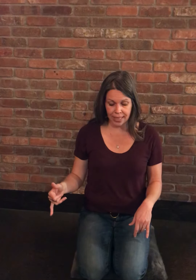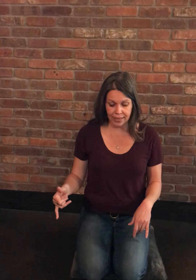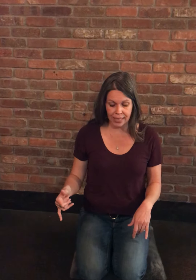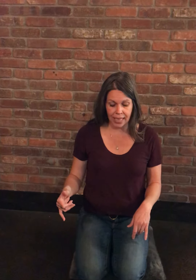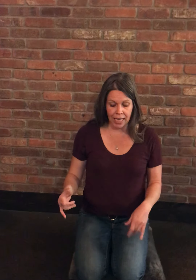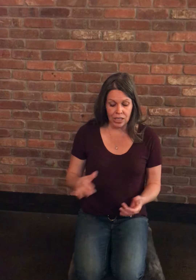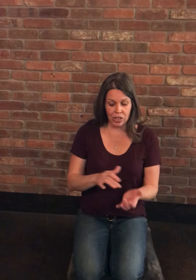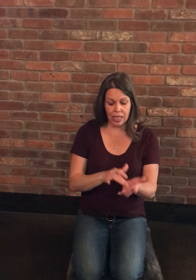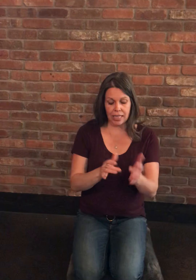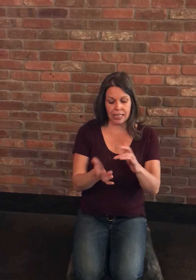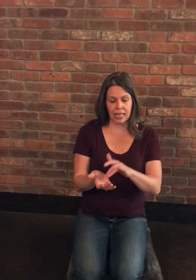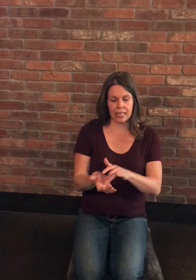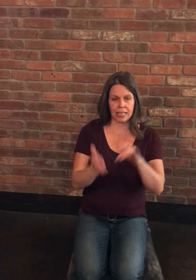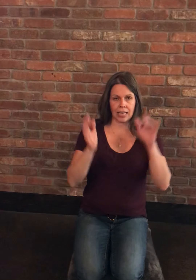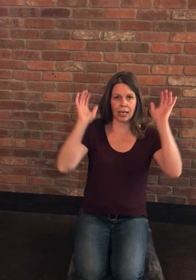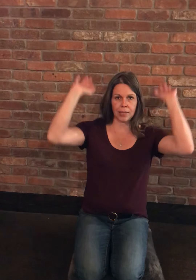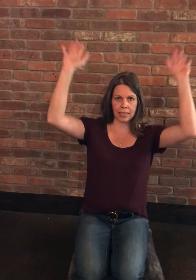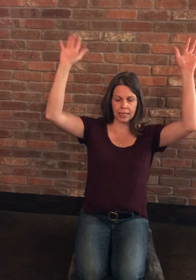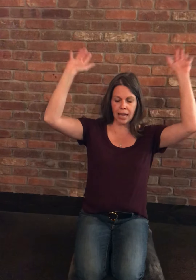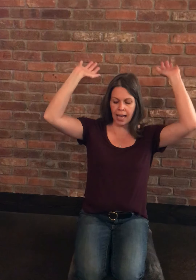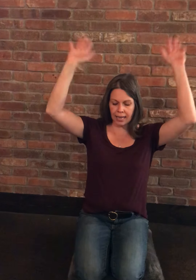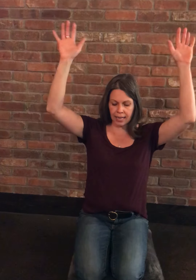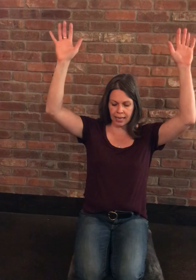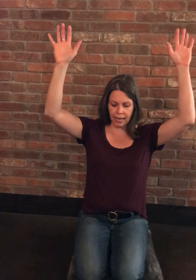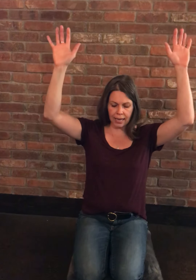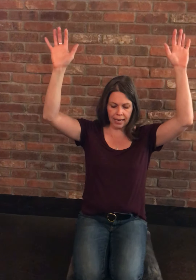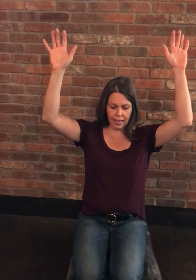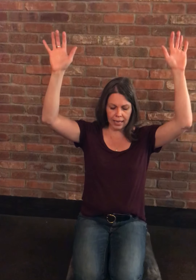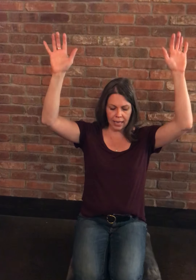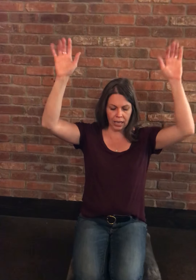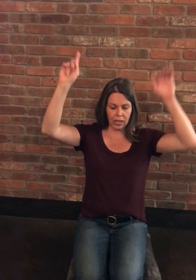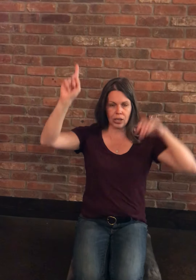7. Jesus the Messiah, year